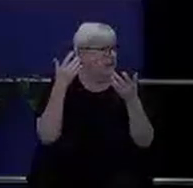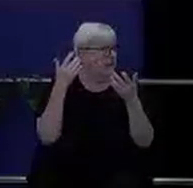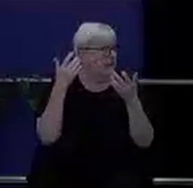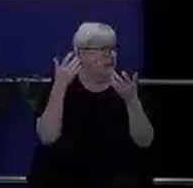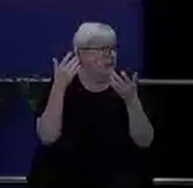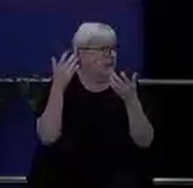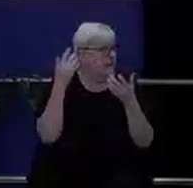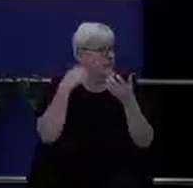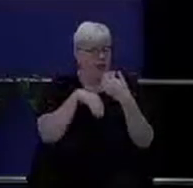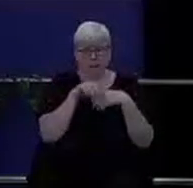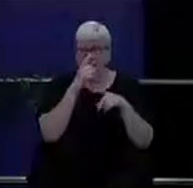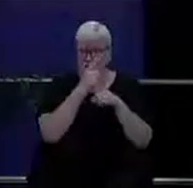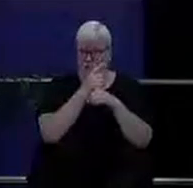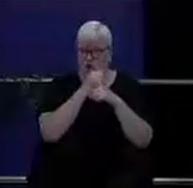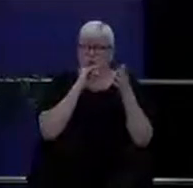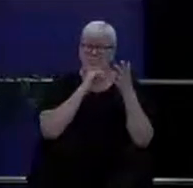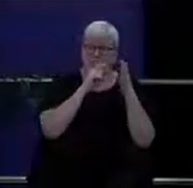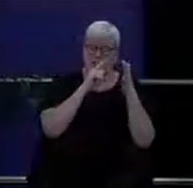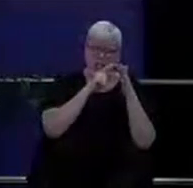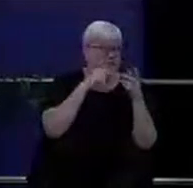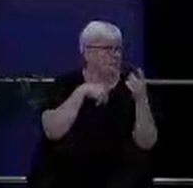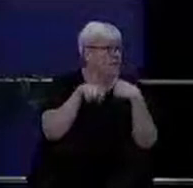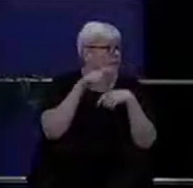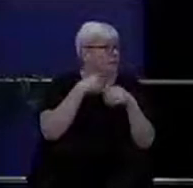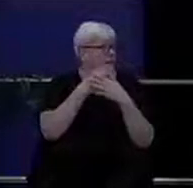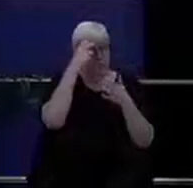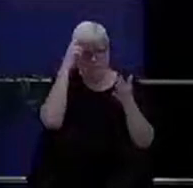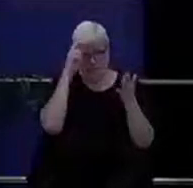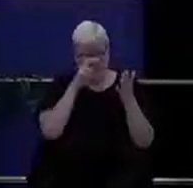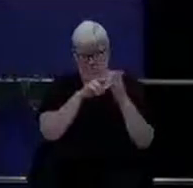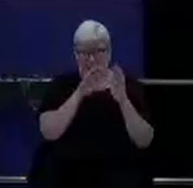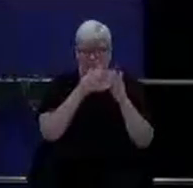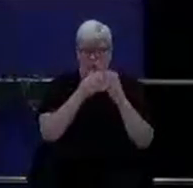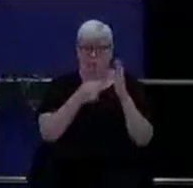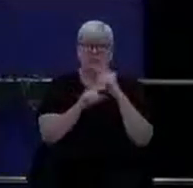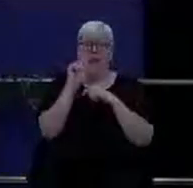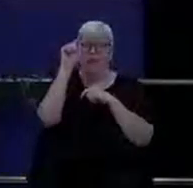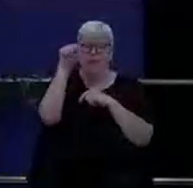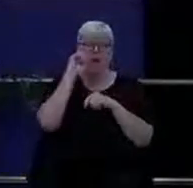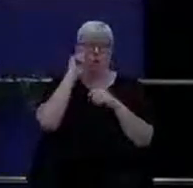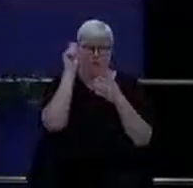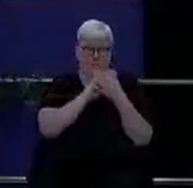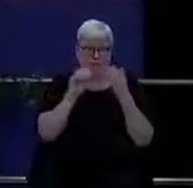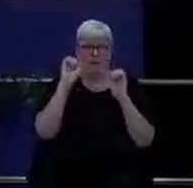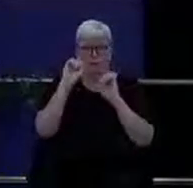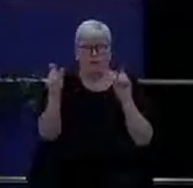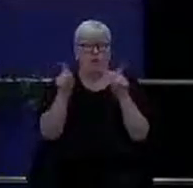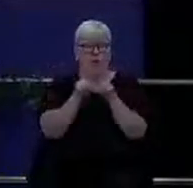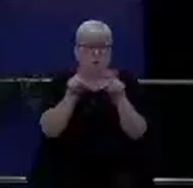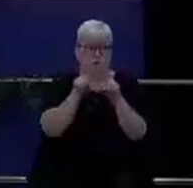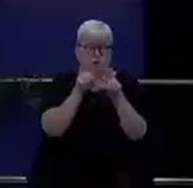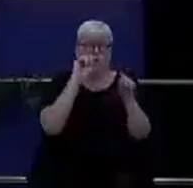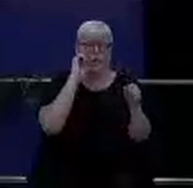can come over and speak to Sarah and Esther, and they're going to go and sign books at the back, and they will inscribe yours for you as well. So that